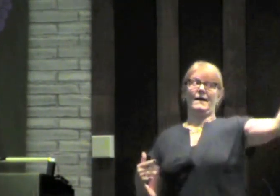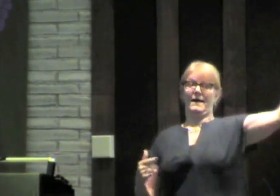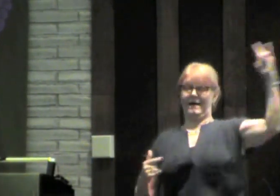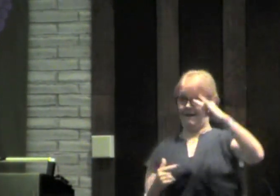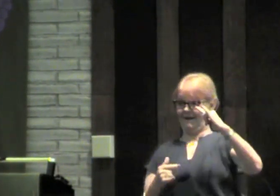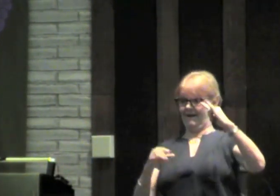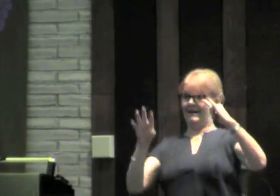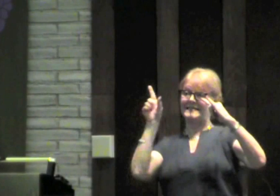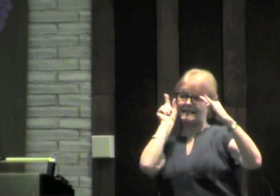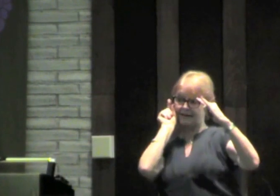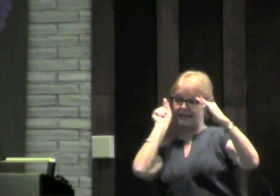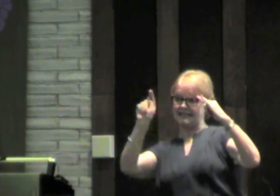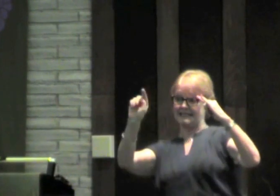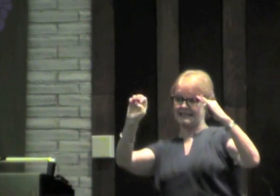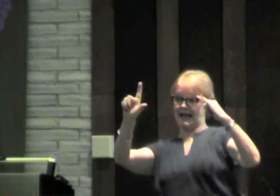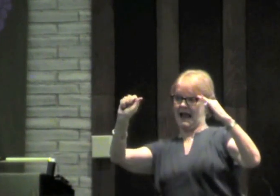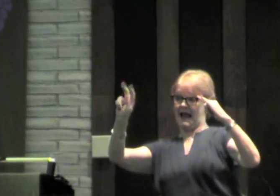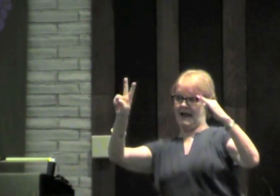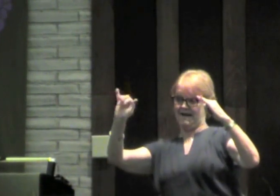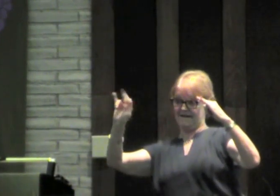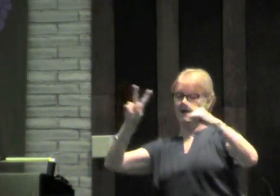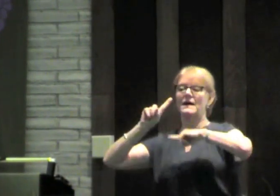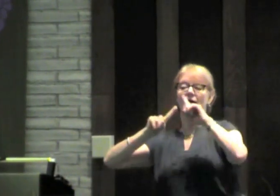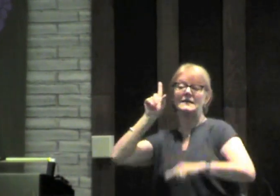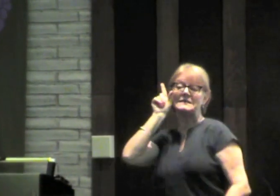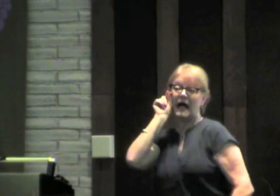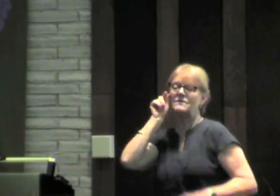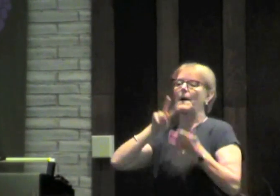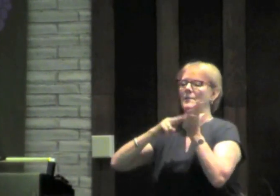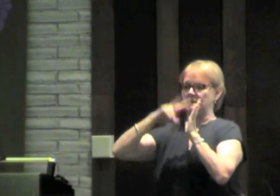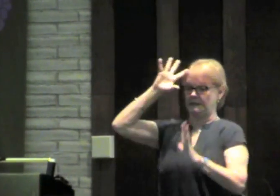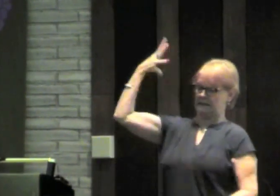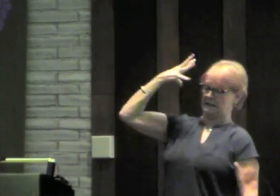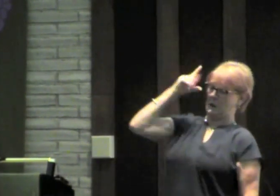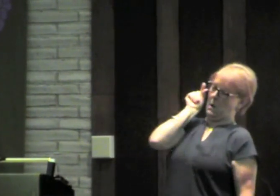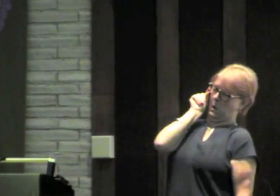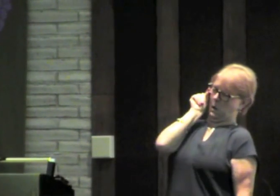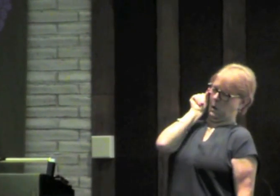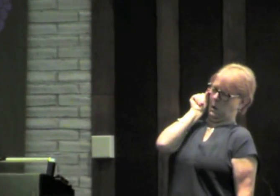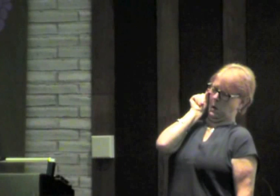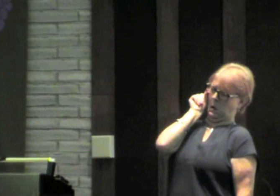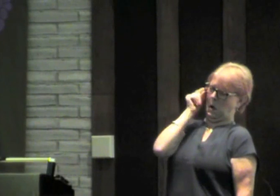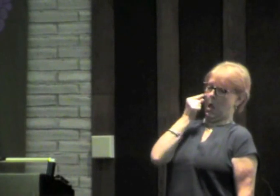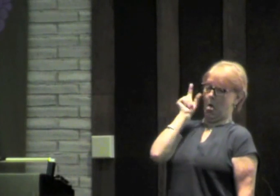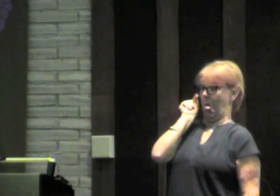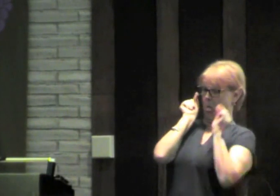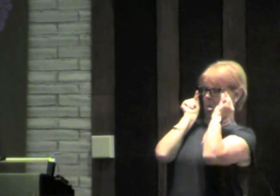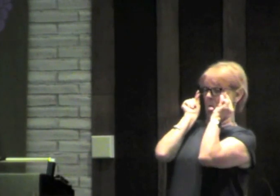there's only 2 airports. You fly into Tel Aviv, and they sign it kind of